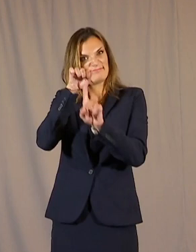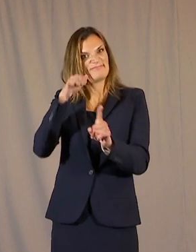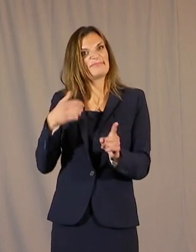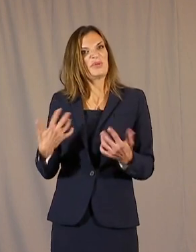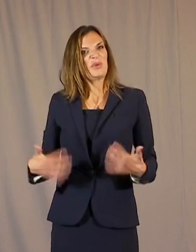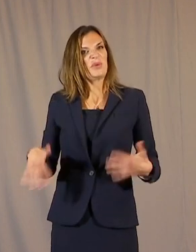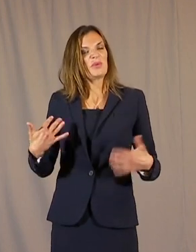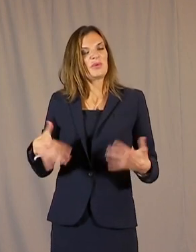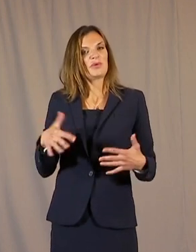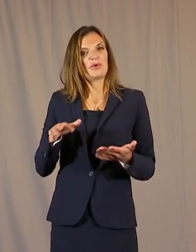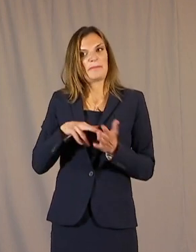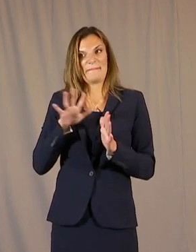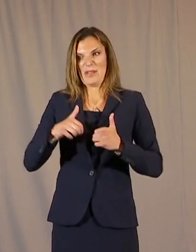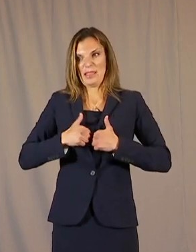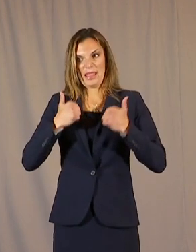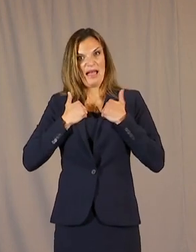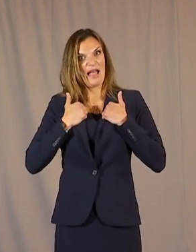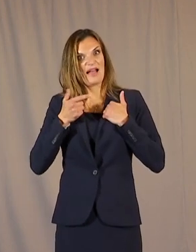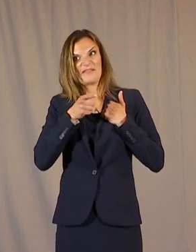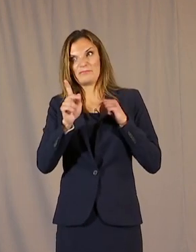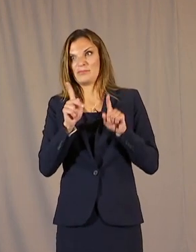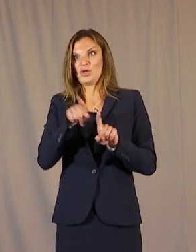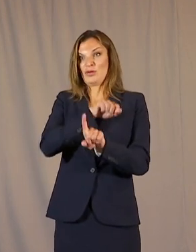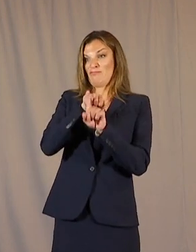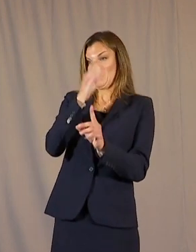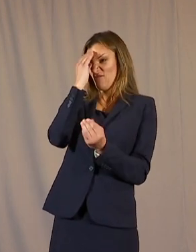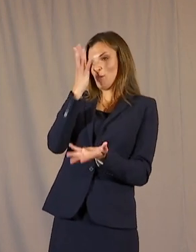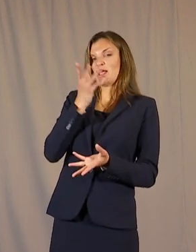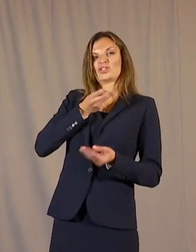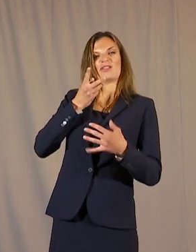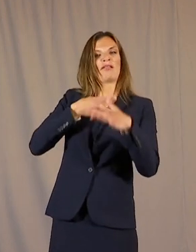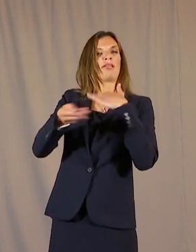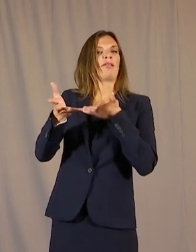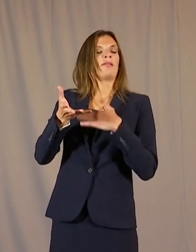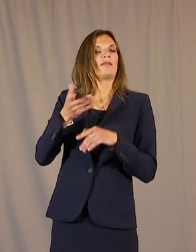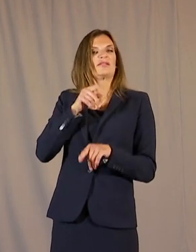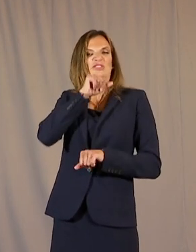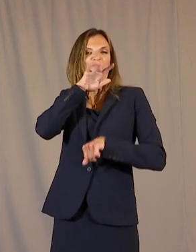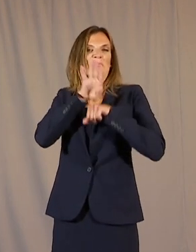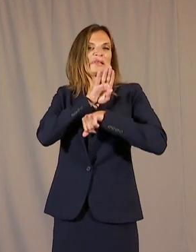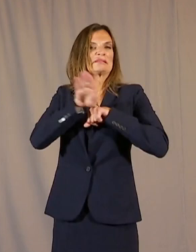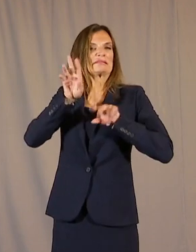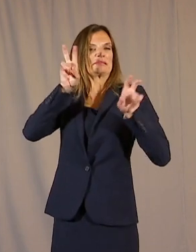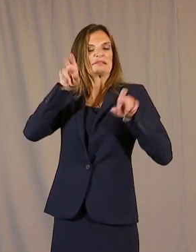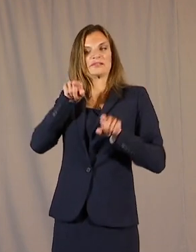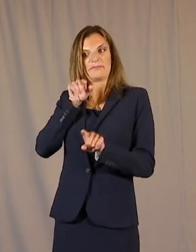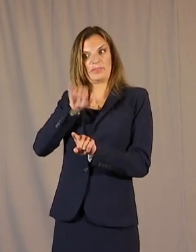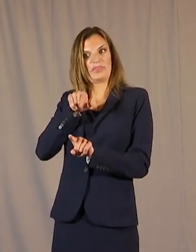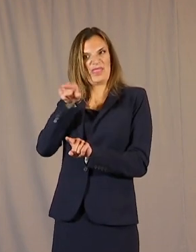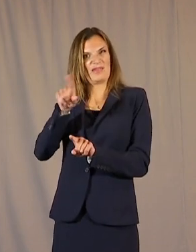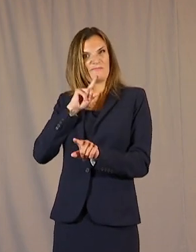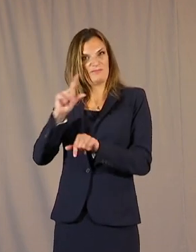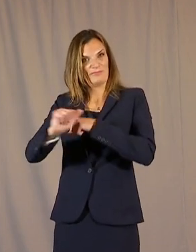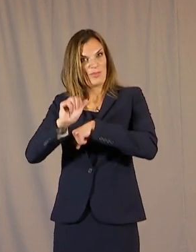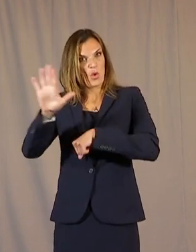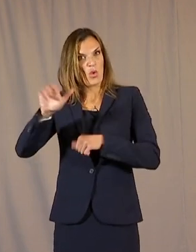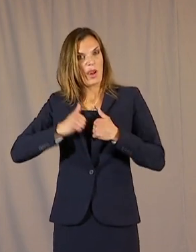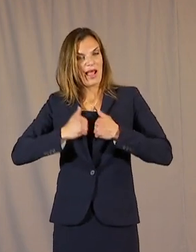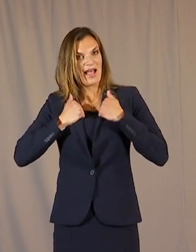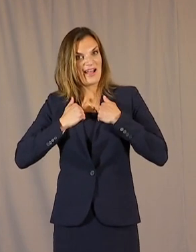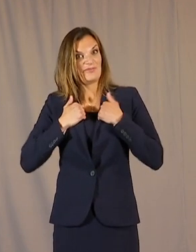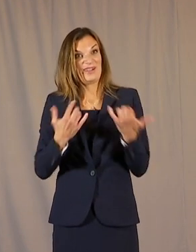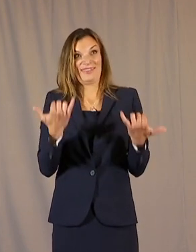lives and well-being in jeopardy. And yet we have an entire media system that in many